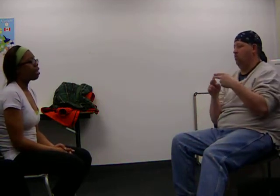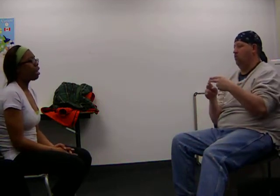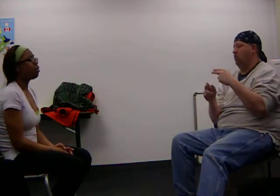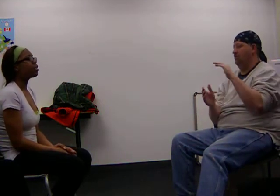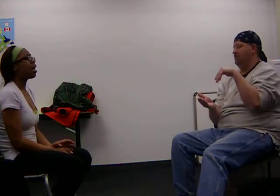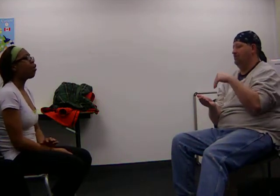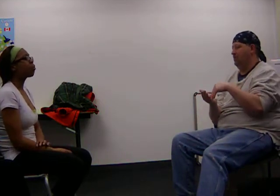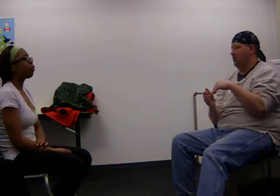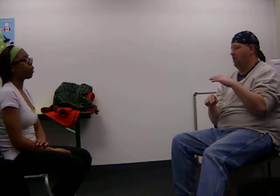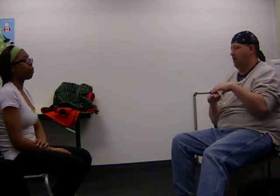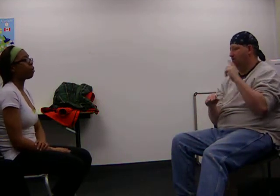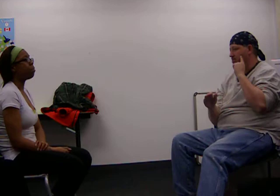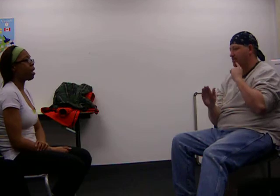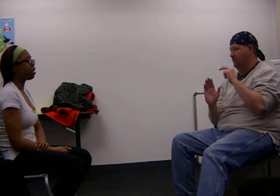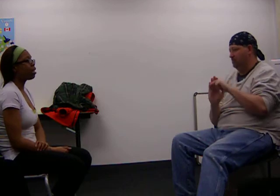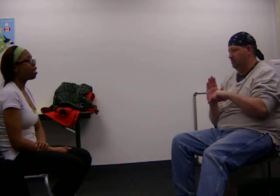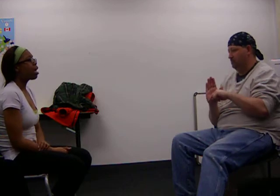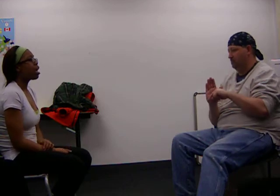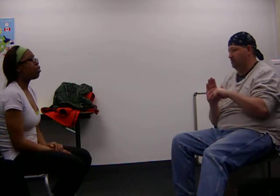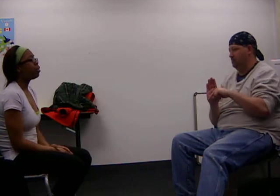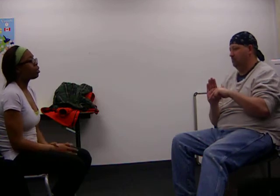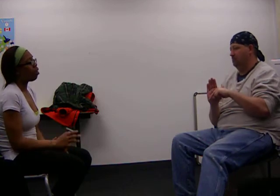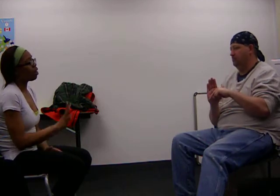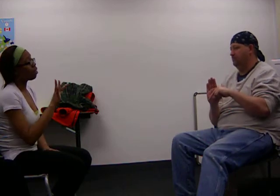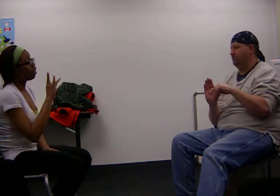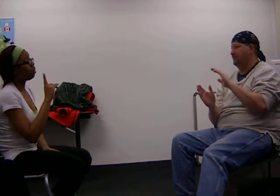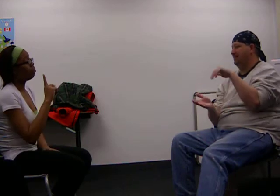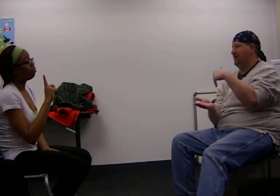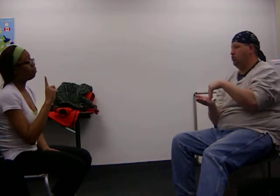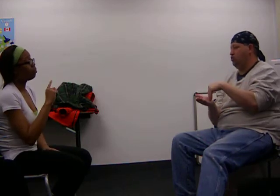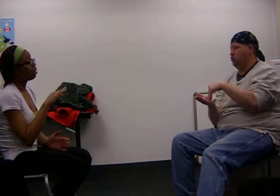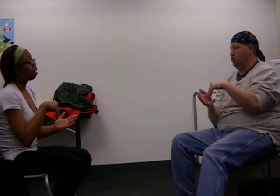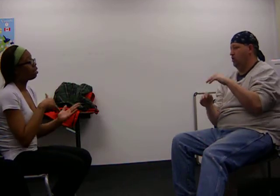And it was a health program where we met. It was on